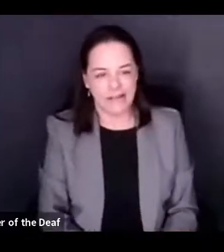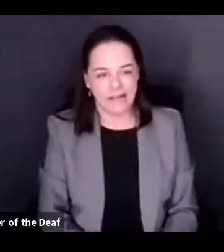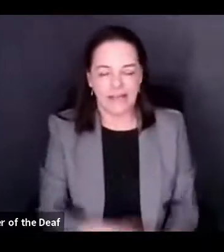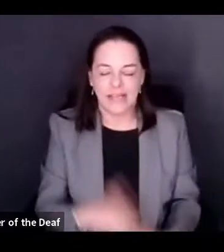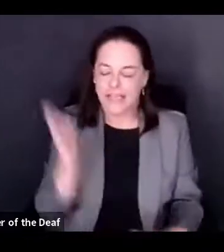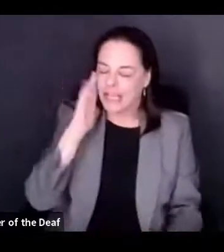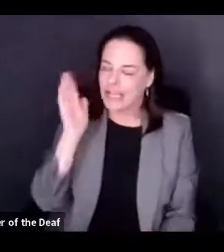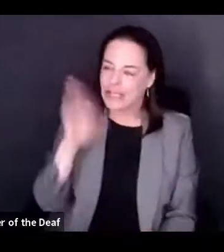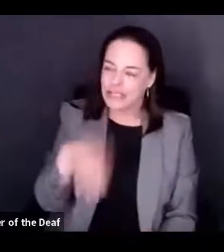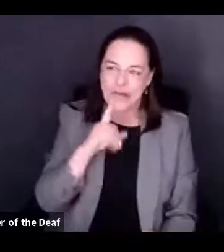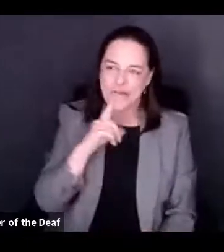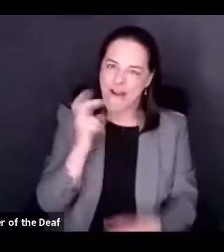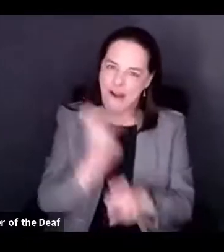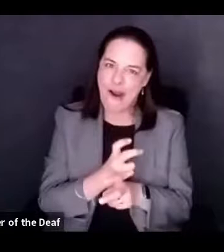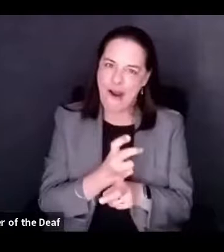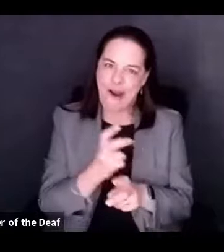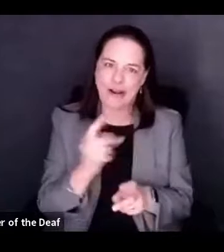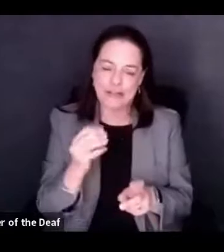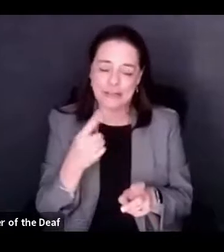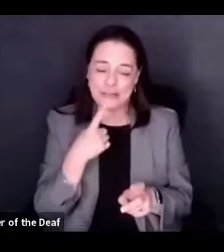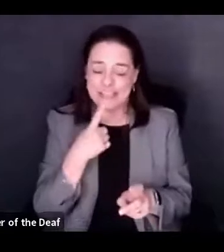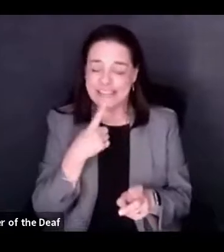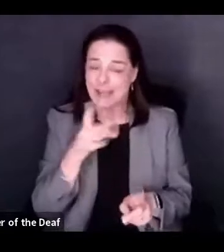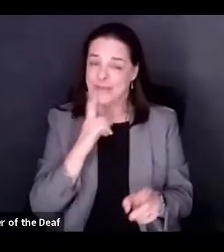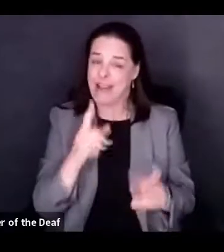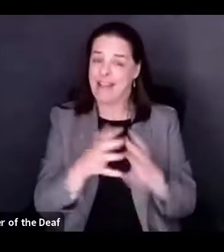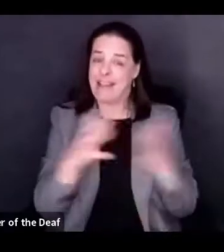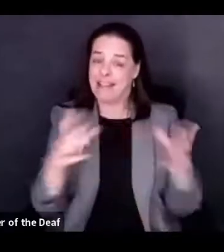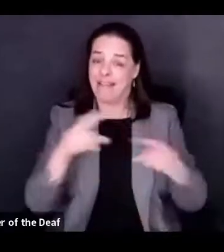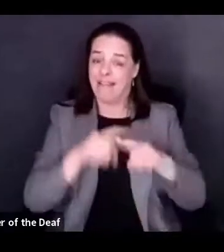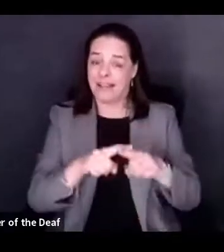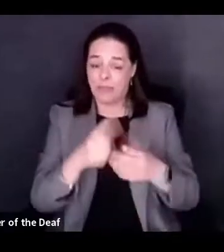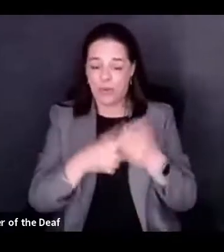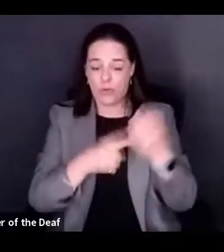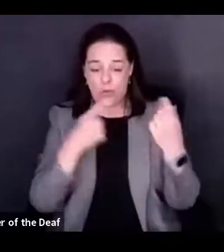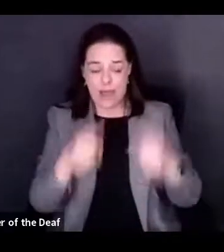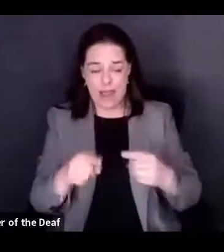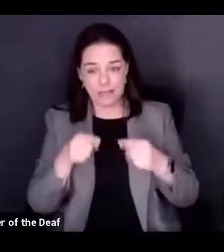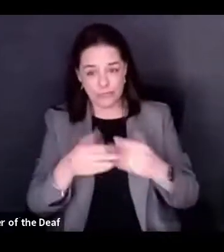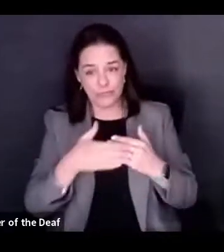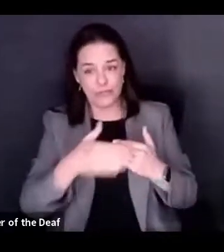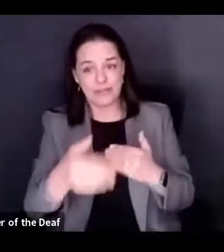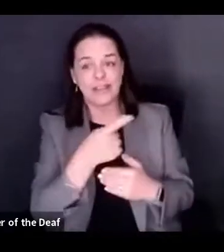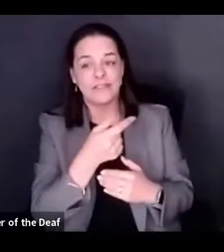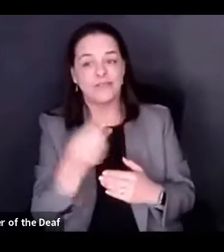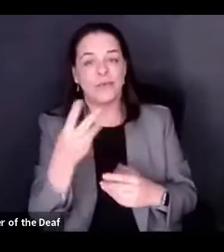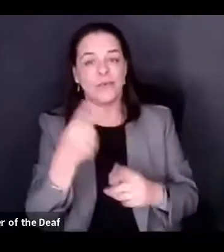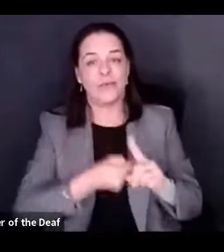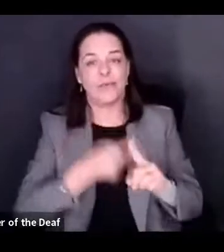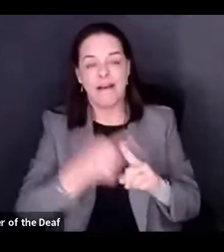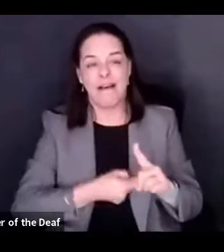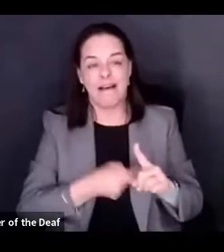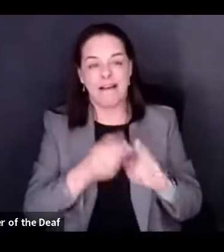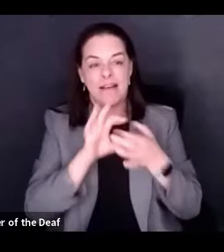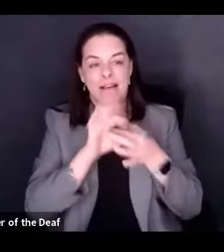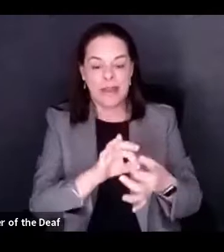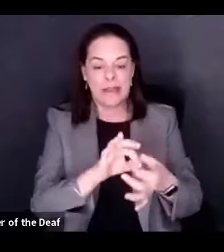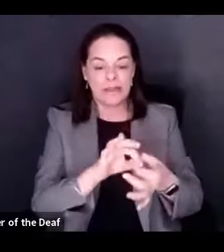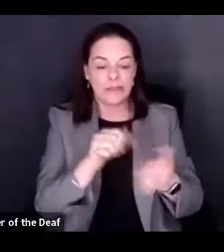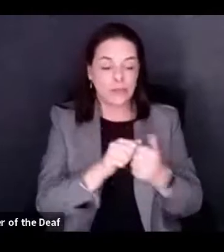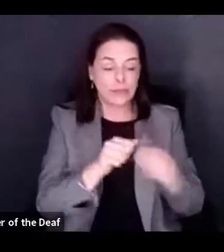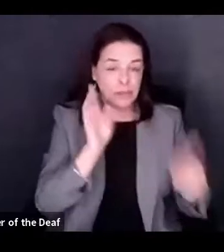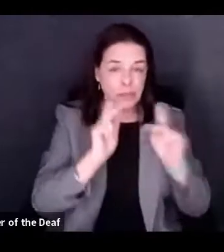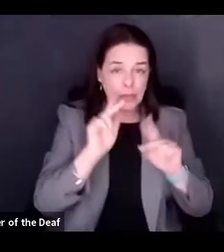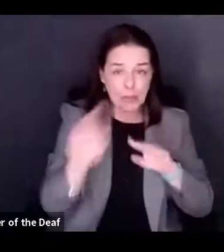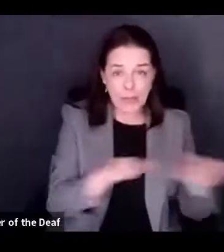know, it's hard to say. A lot of it's going to depend on what happens over the next couple months as far as people's